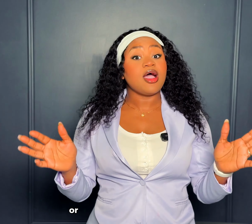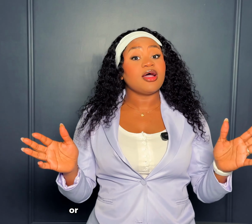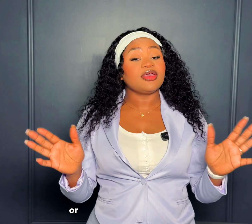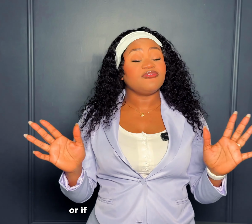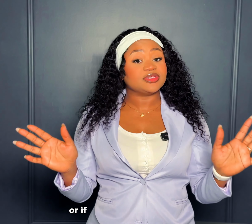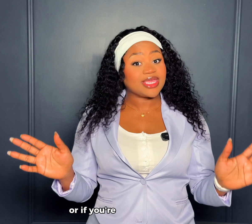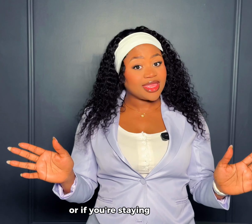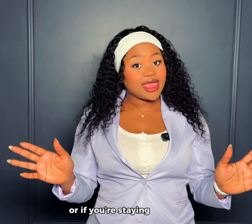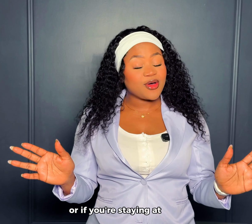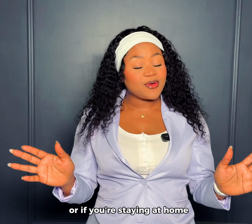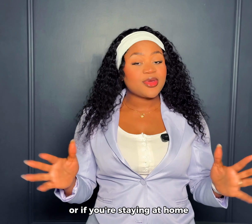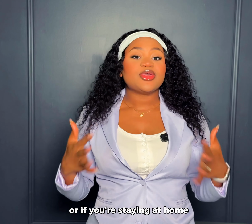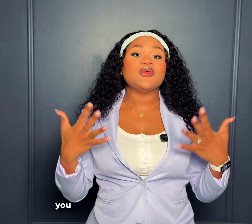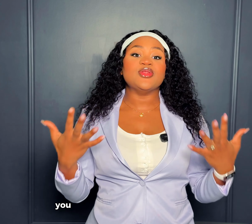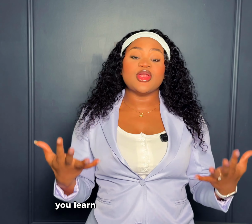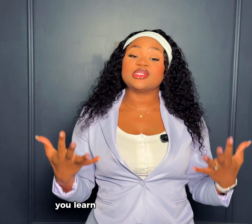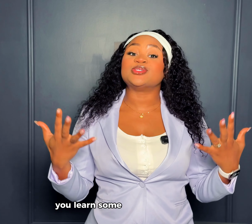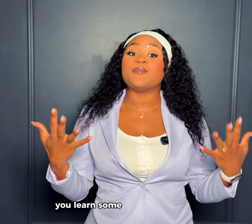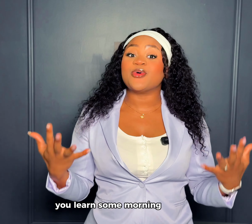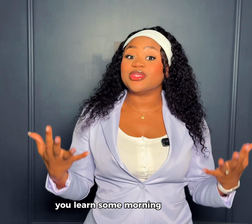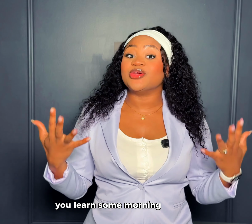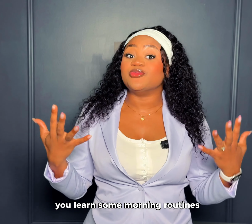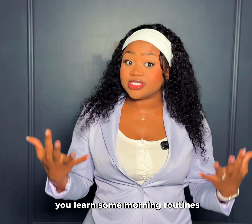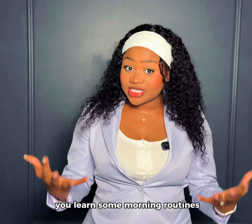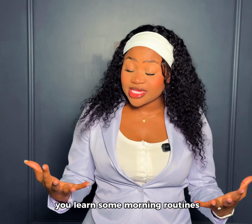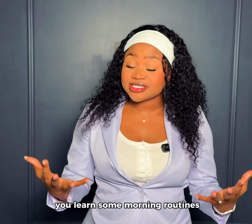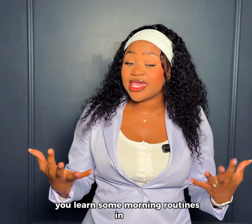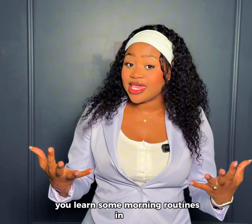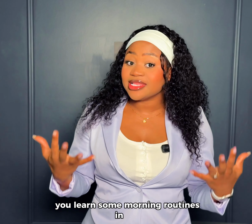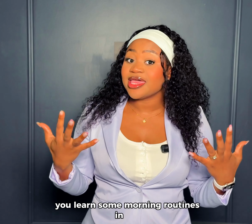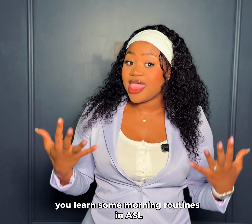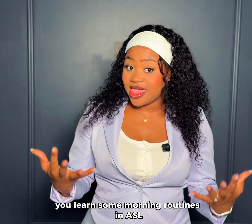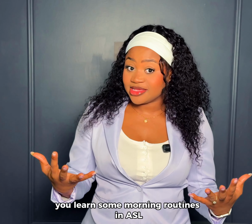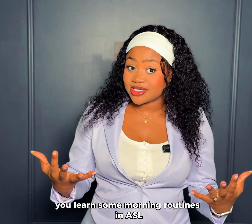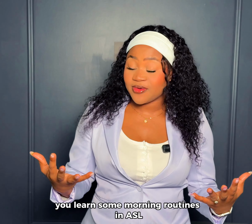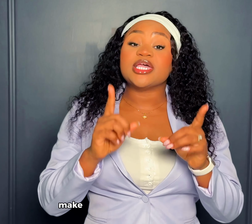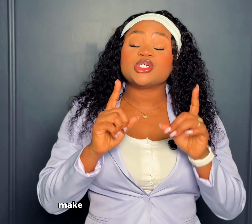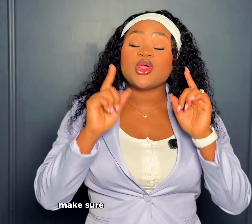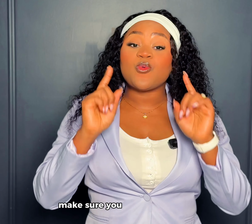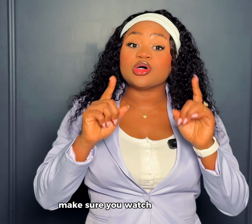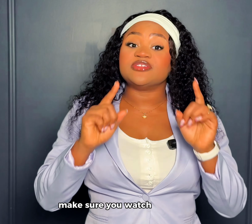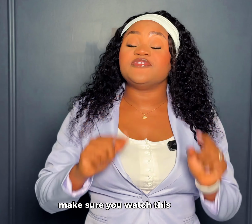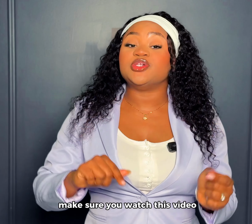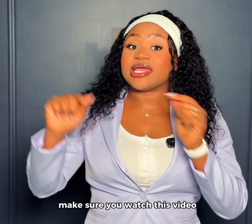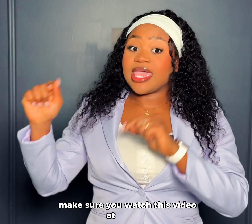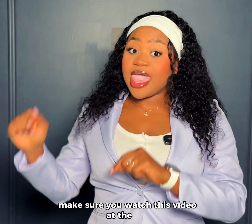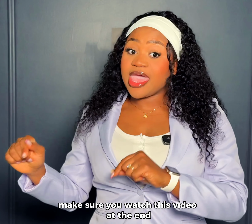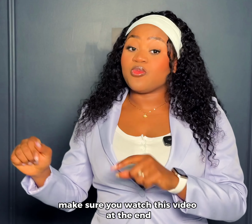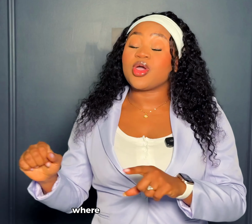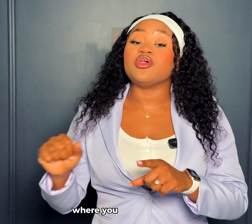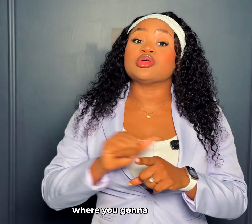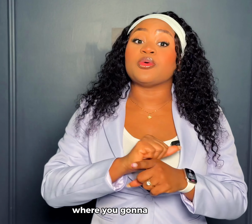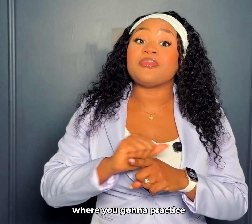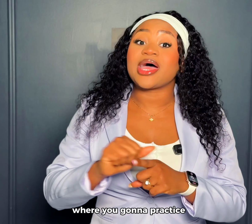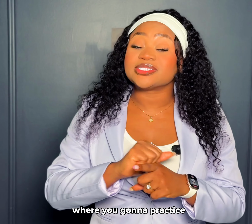or if you're staying at home, you learn some morning routines in ASL. Make sure you watch this video at the end where you're going to practice